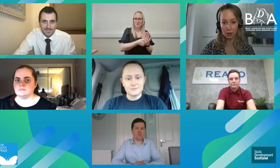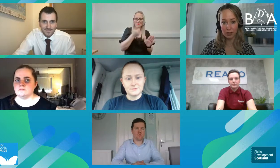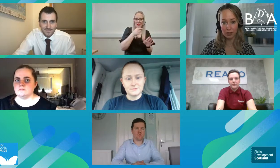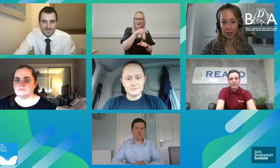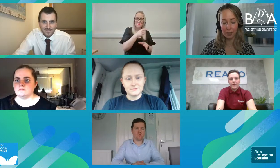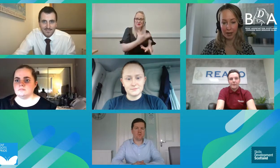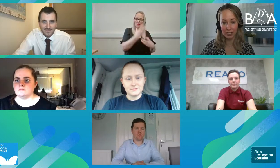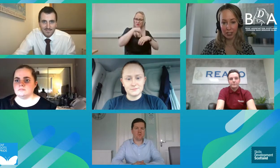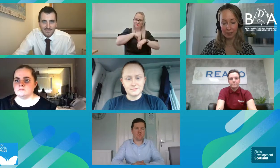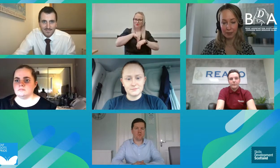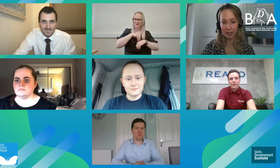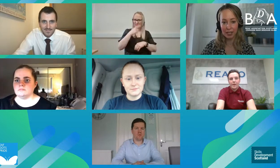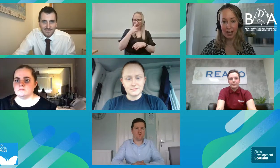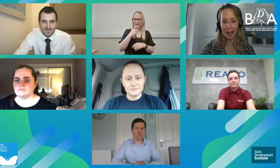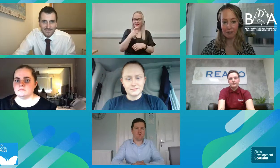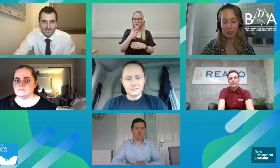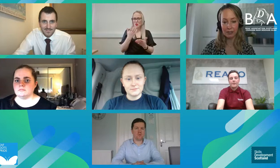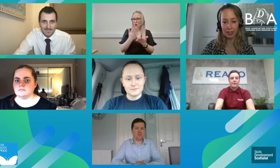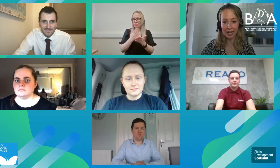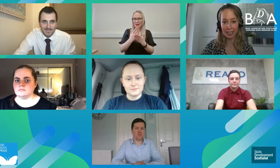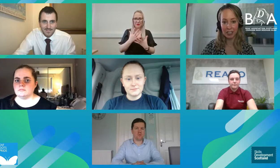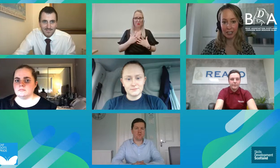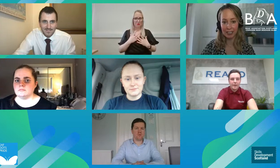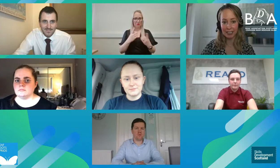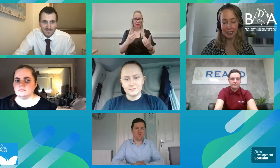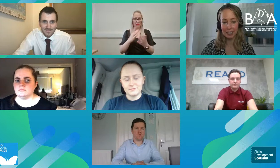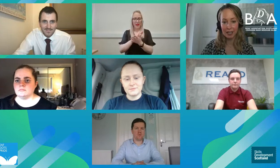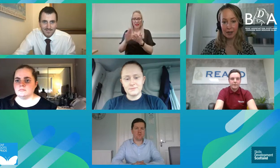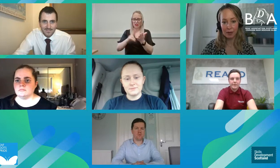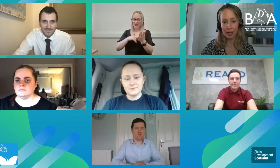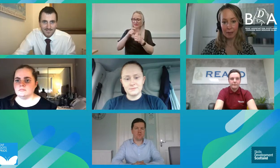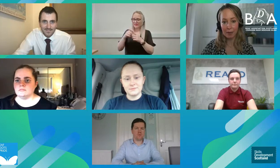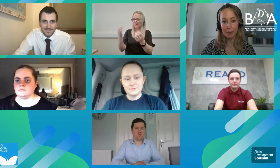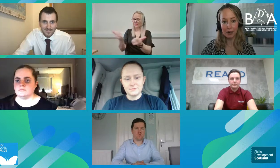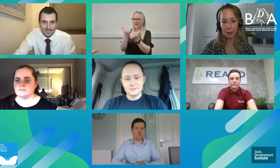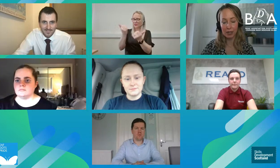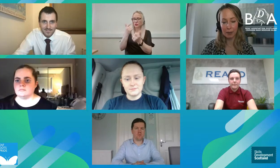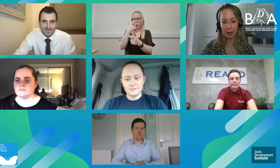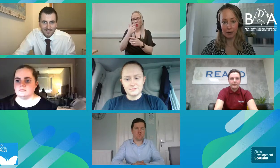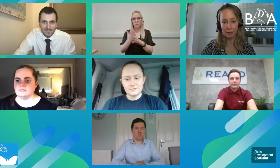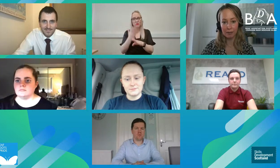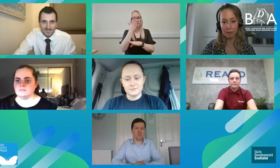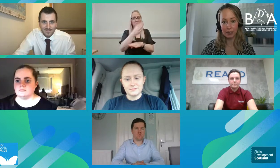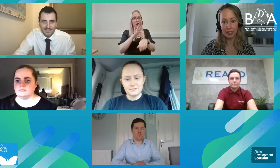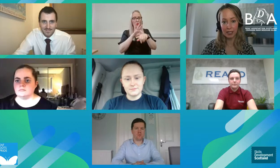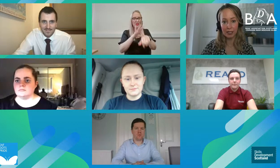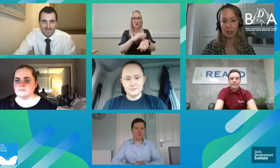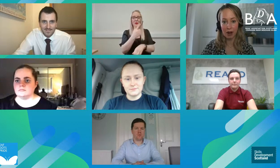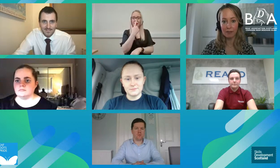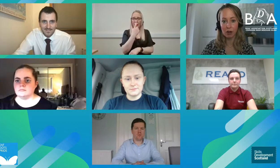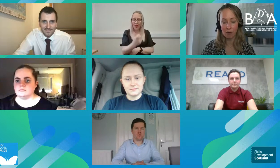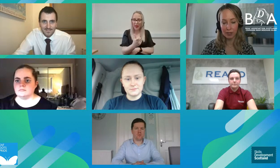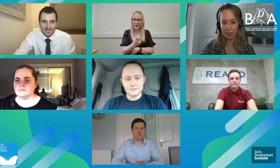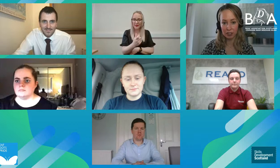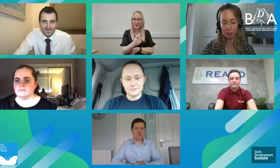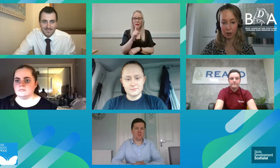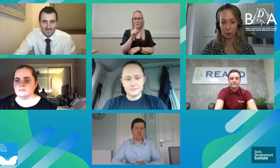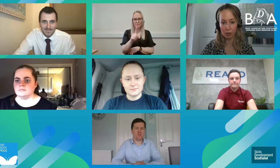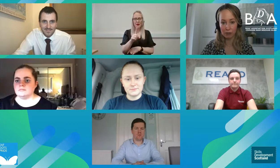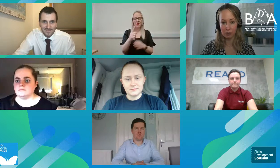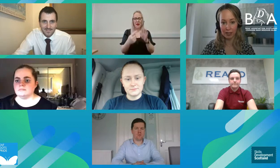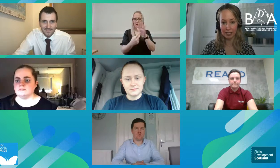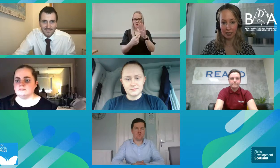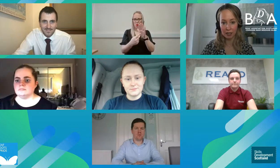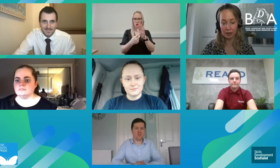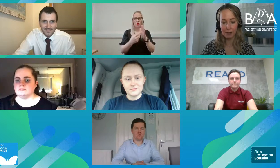couldn't go on to do an apprenticeship after you've done a HND. But it'll be about being, having a conversation about